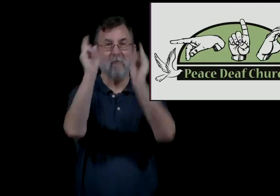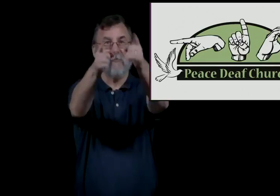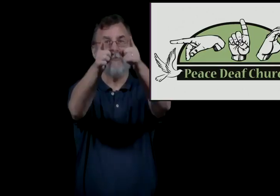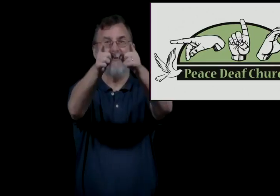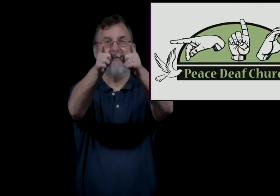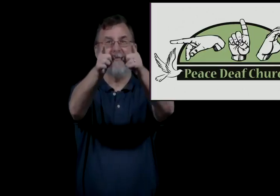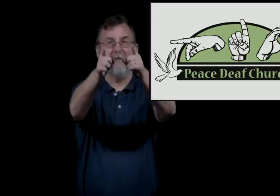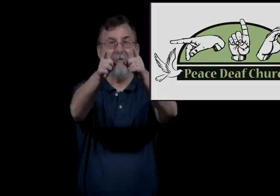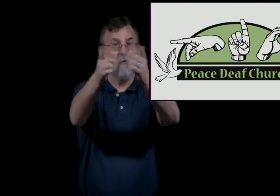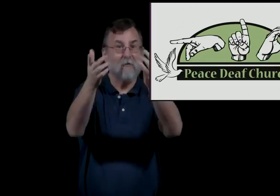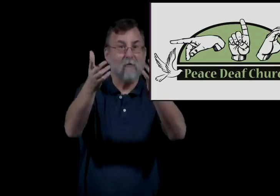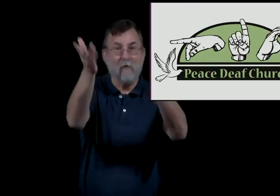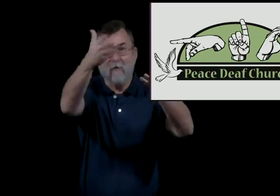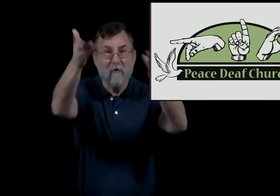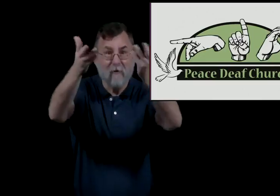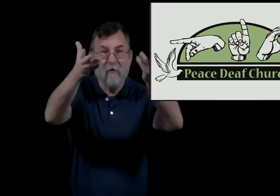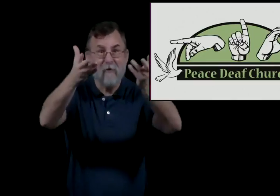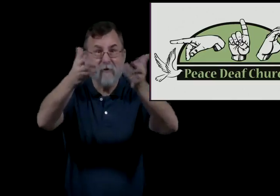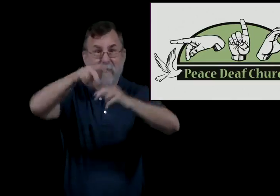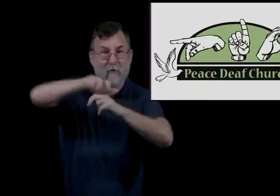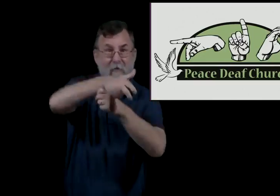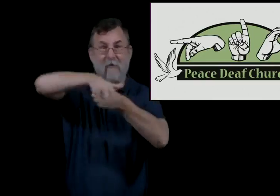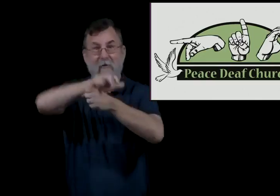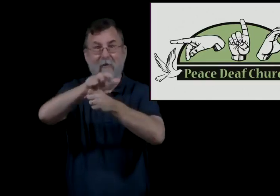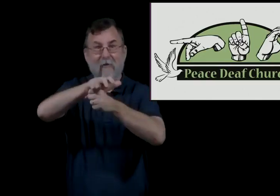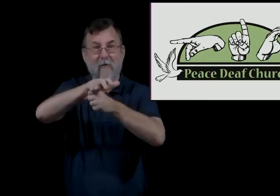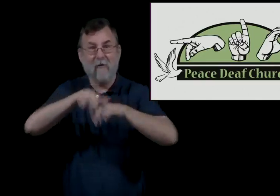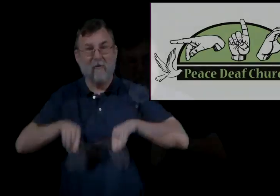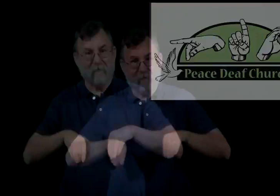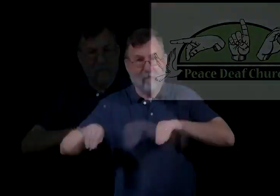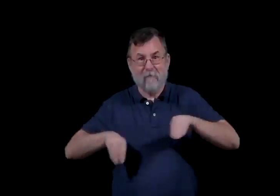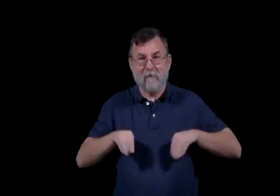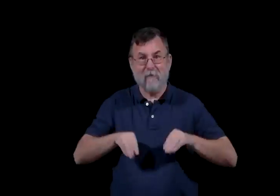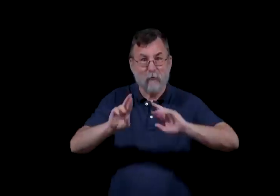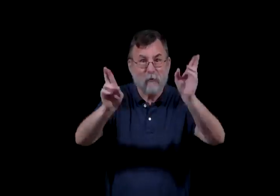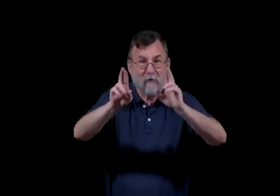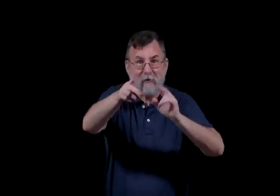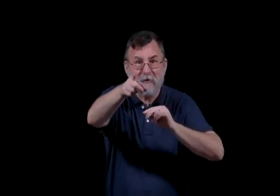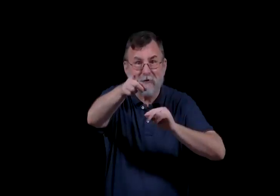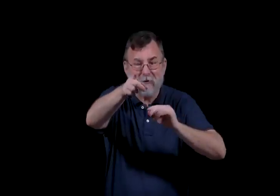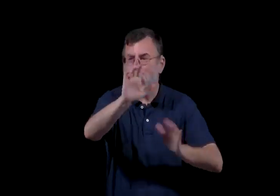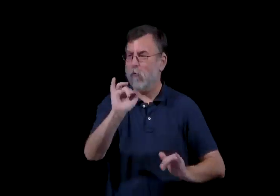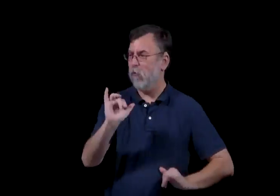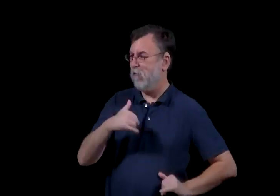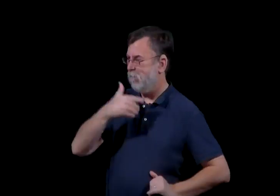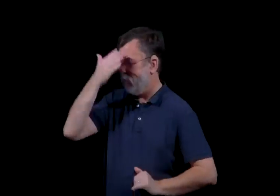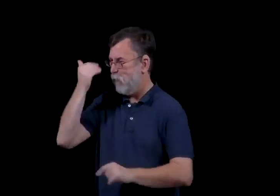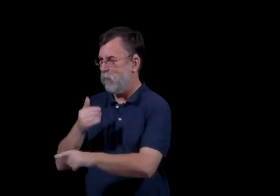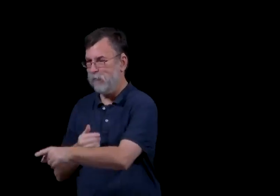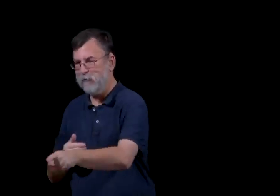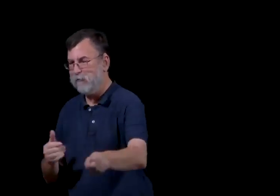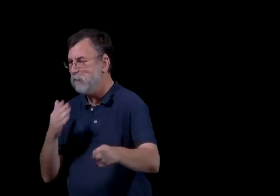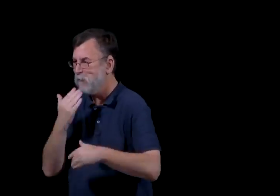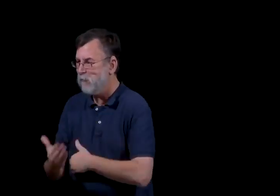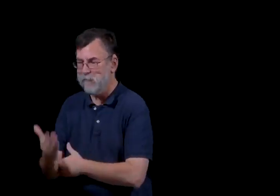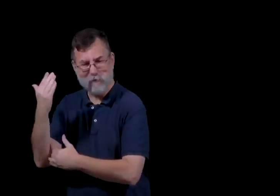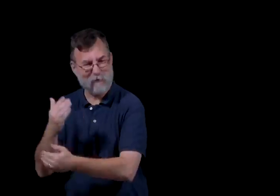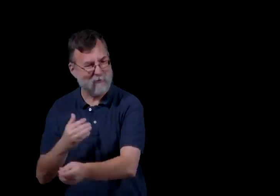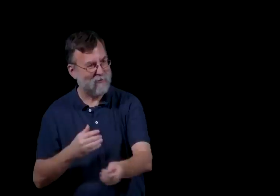Well, good morning, everyone, and good morning to you that are watching online. Are you all ready and comfy to listen to the message this